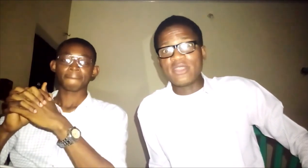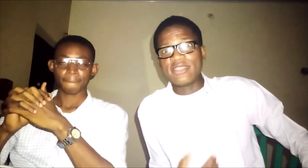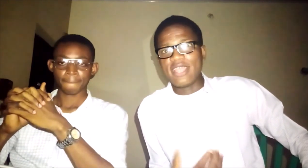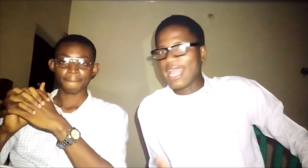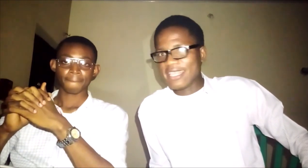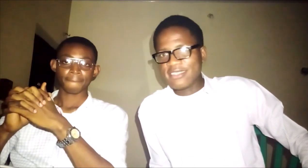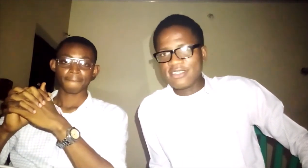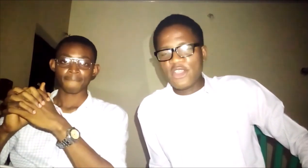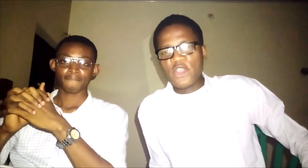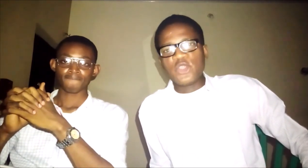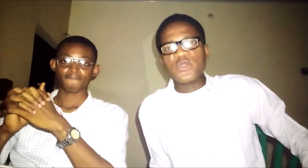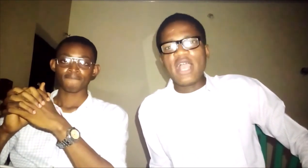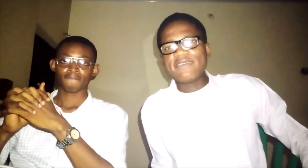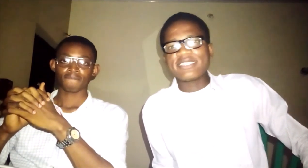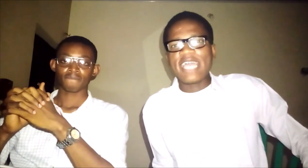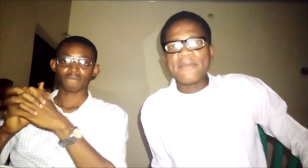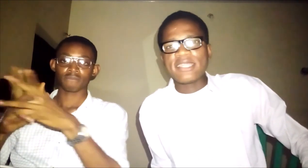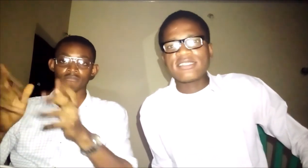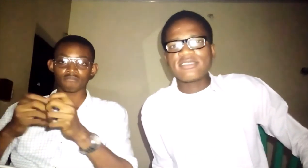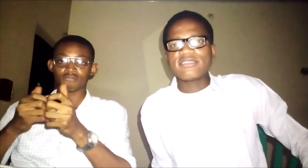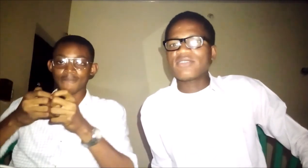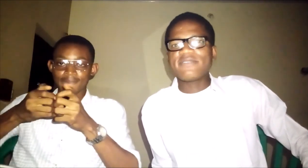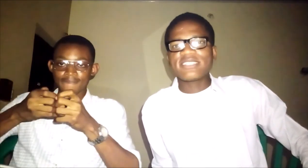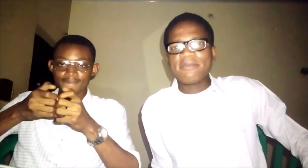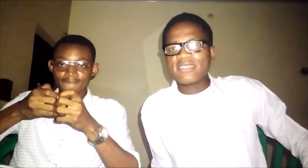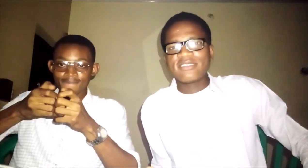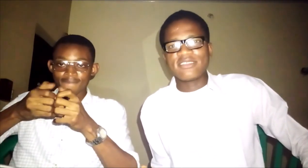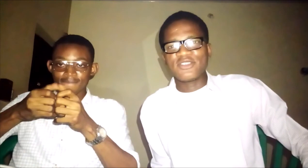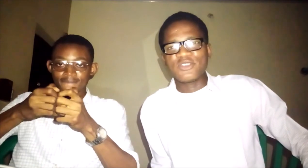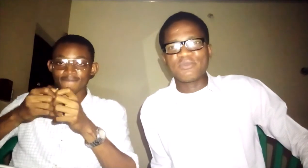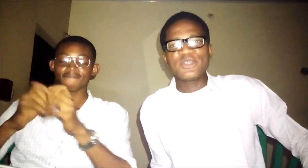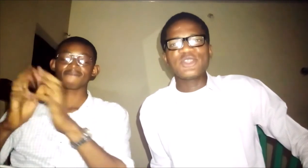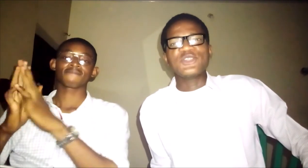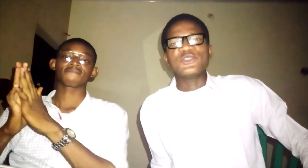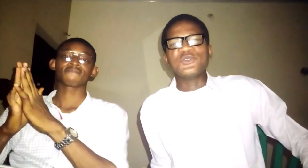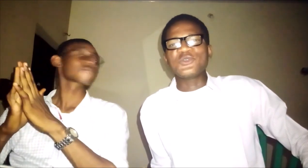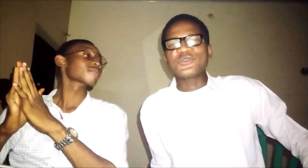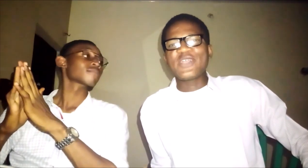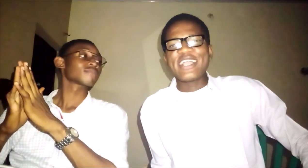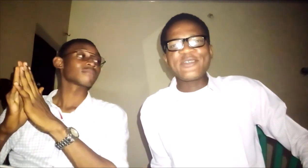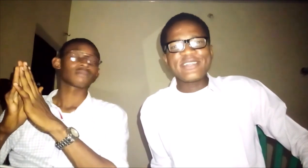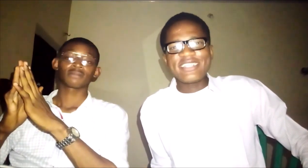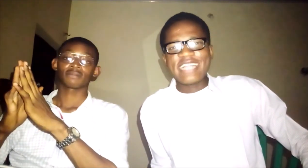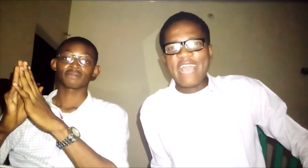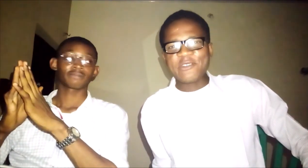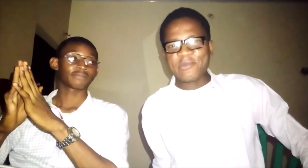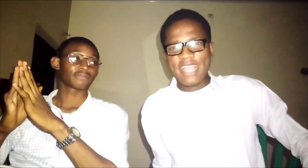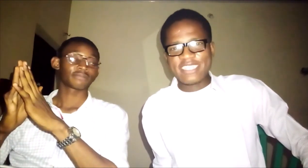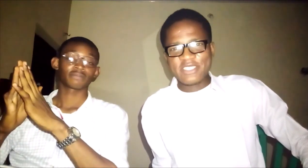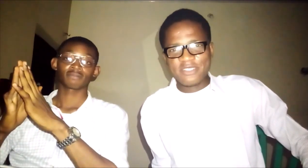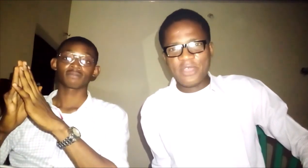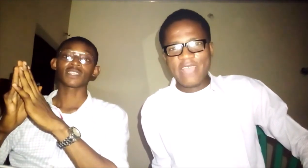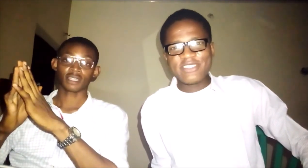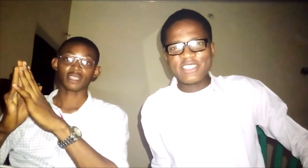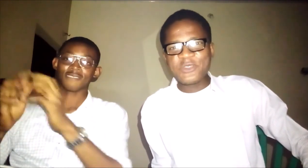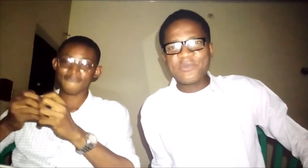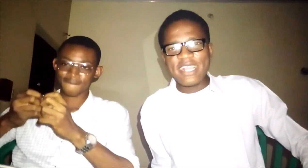the lines. So you have assignments. You have assignments in the group. You will have to practice. We'll have to see you